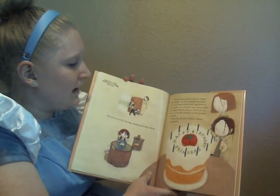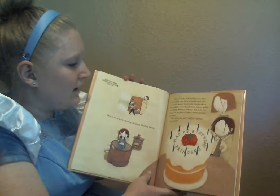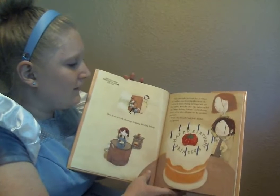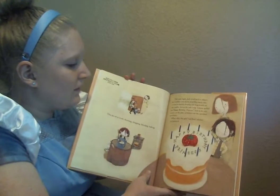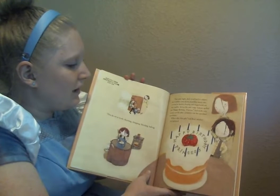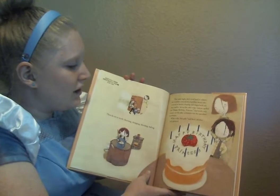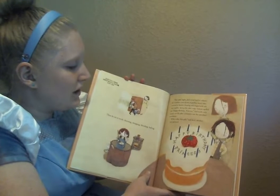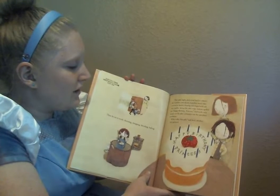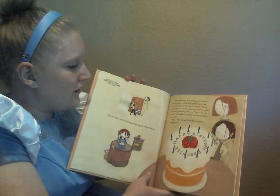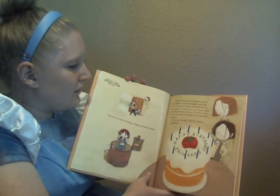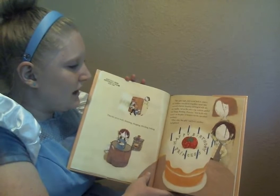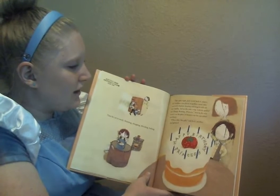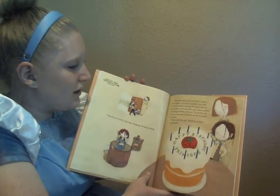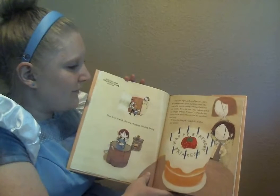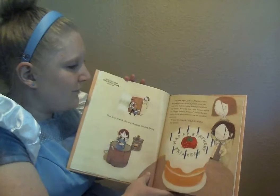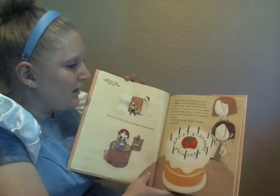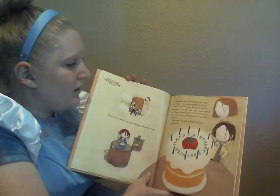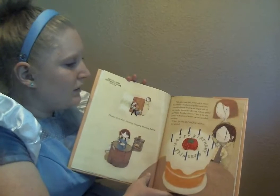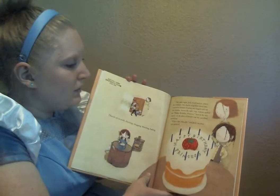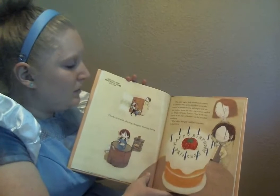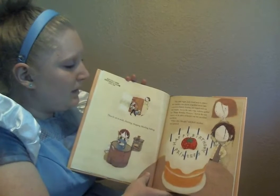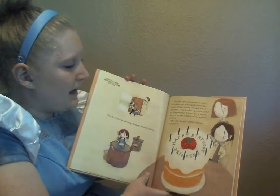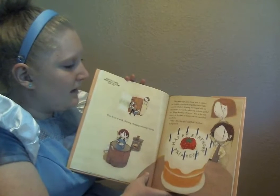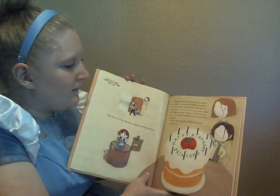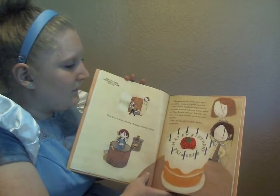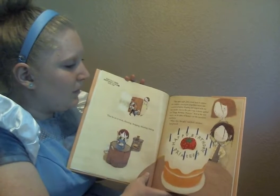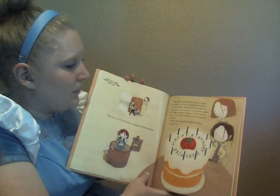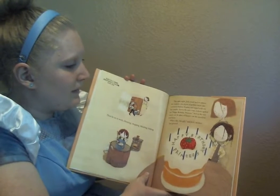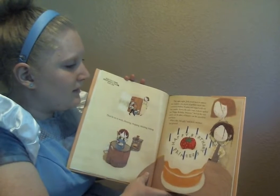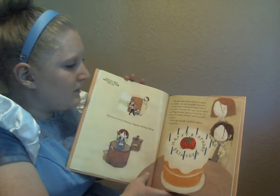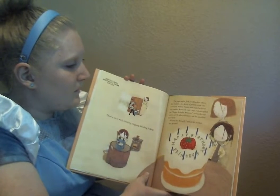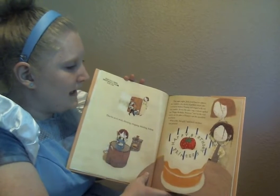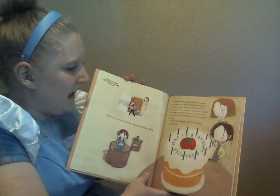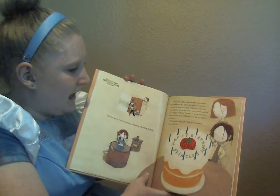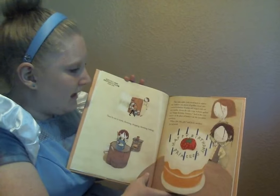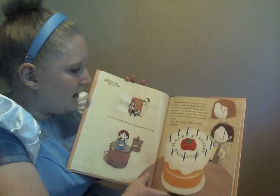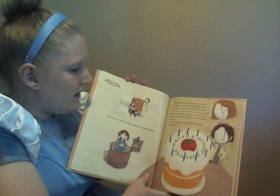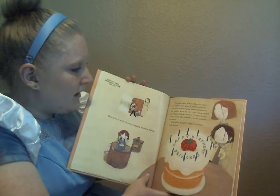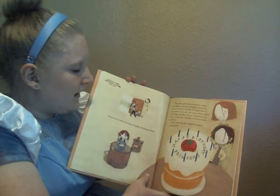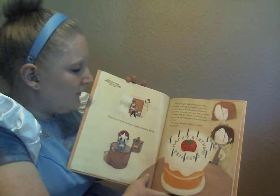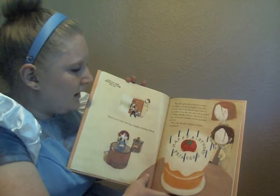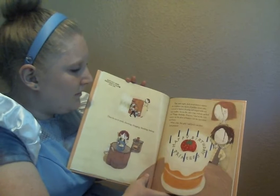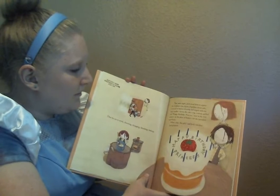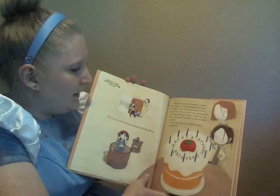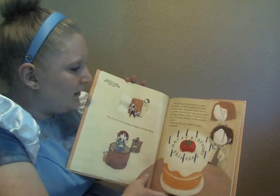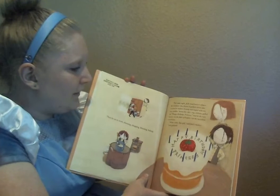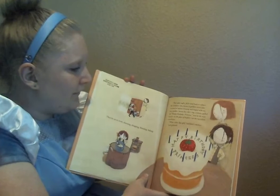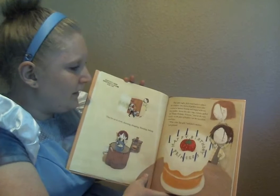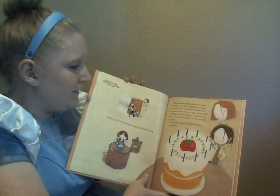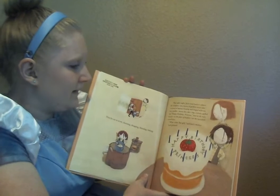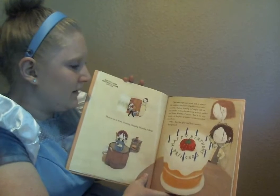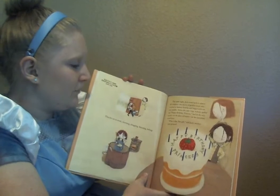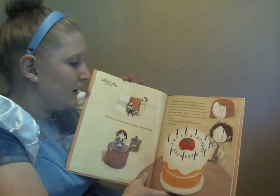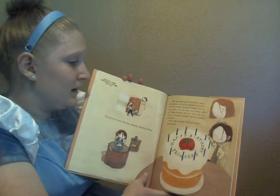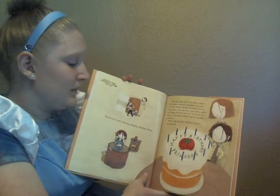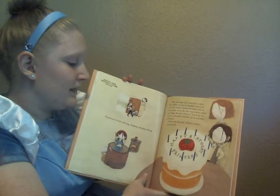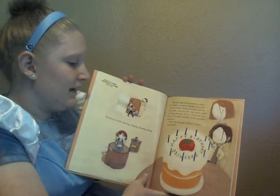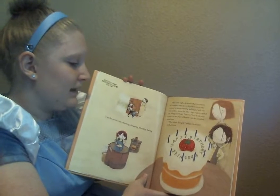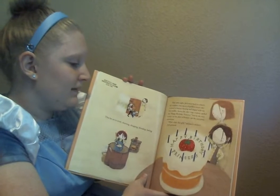his creation. 2 layers of golden sweet cake, covered in buttery frosting and ringed with 10